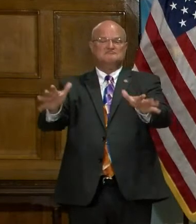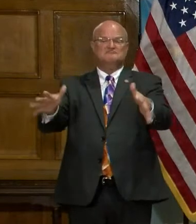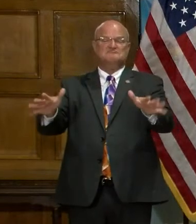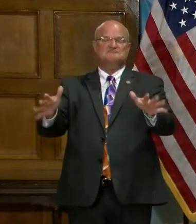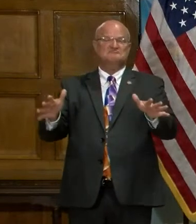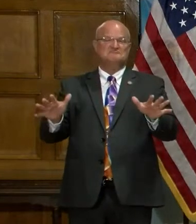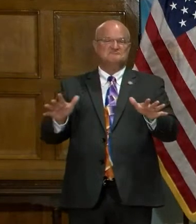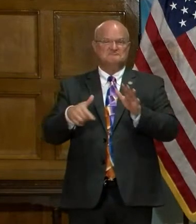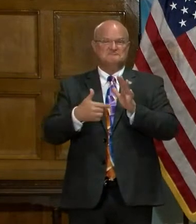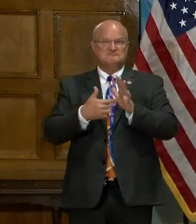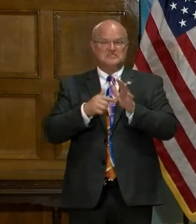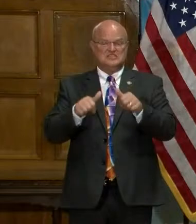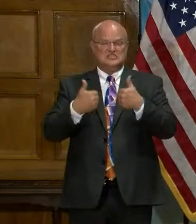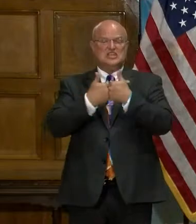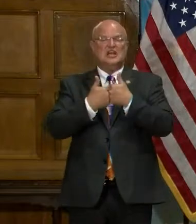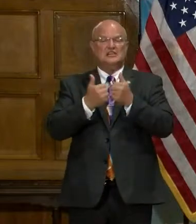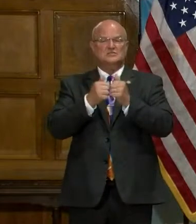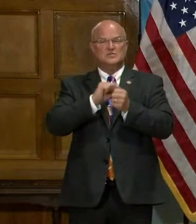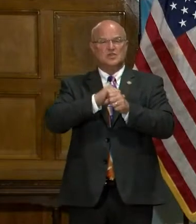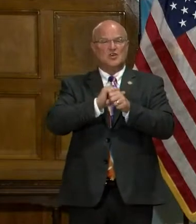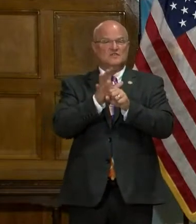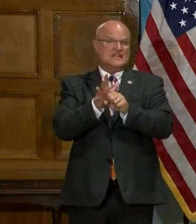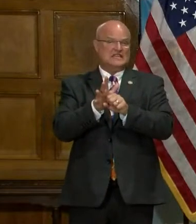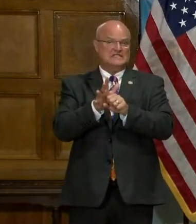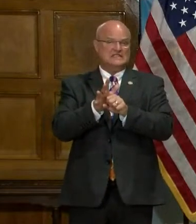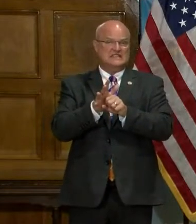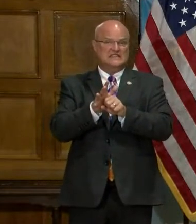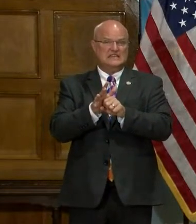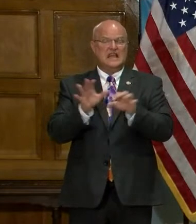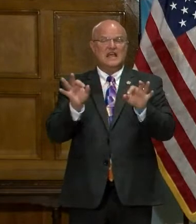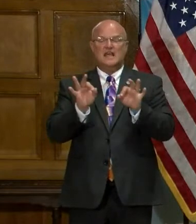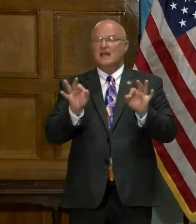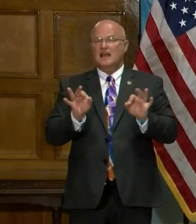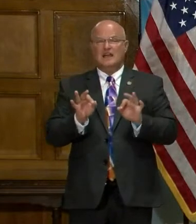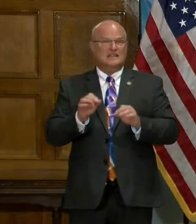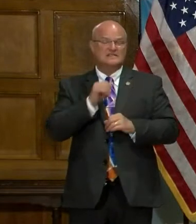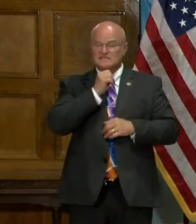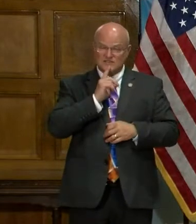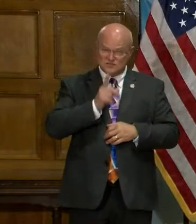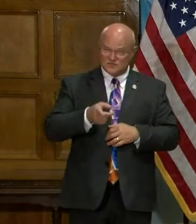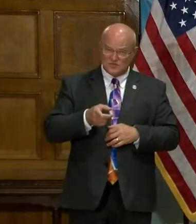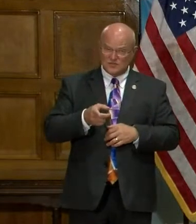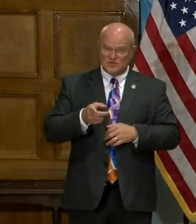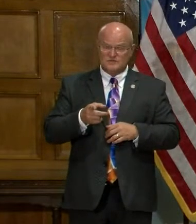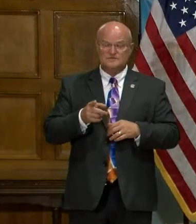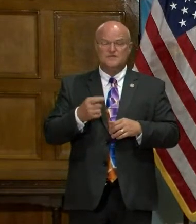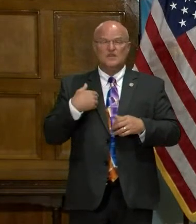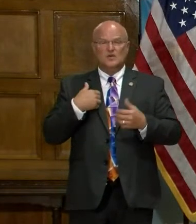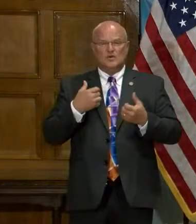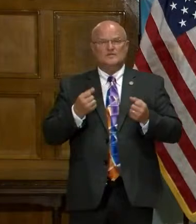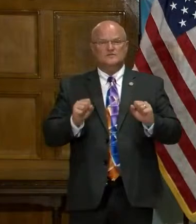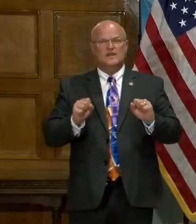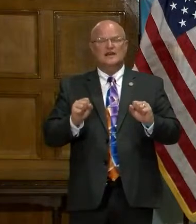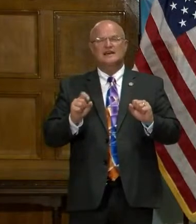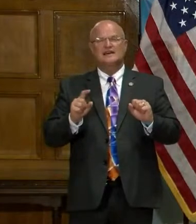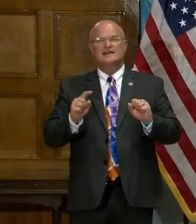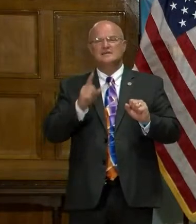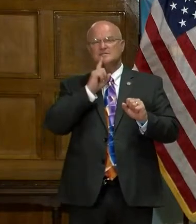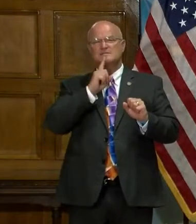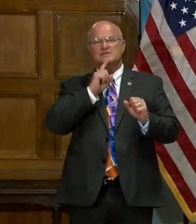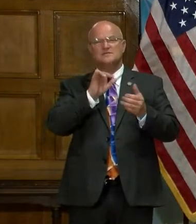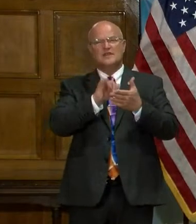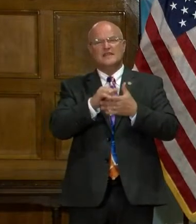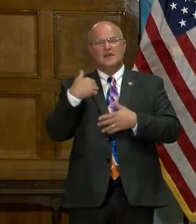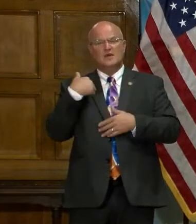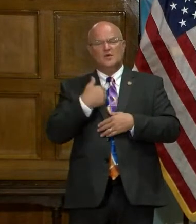this challenge with COVID-19 and nothing could be further from the truth. And so we've tried to make sure